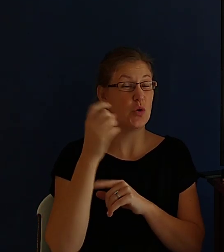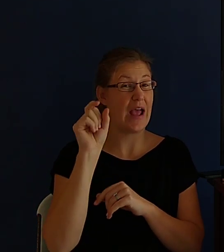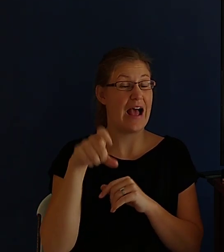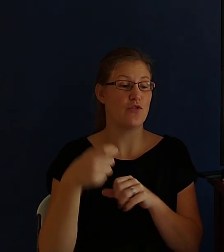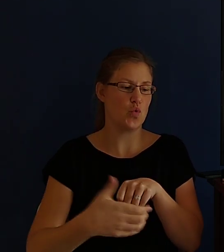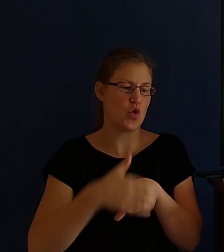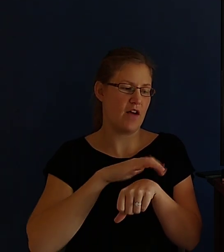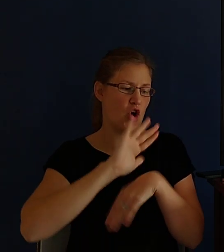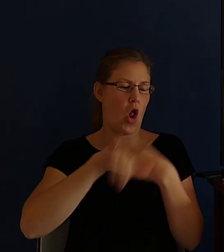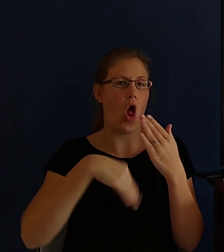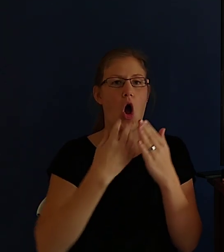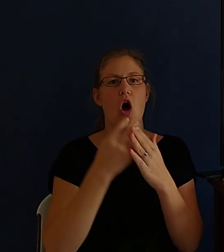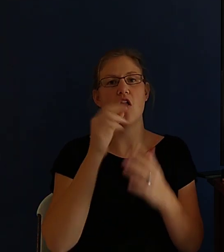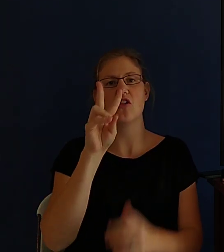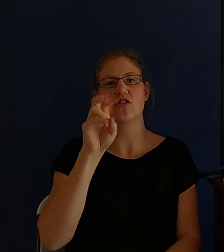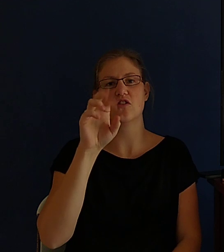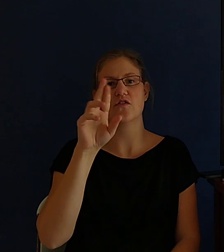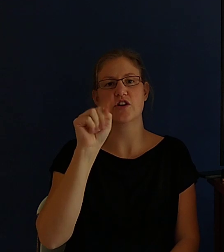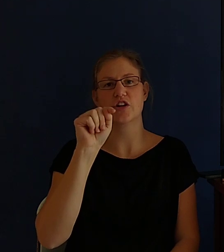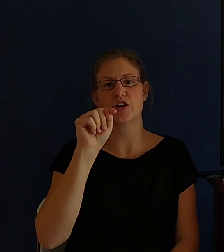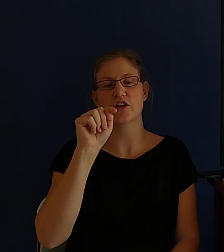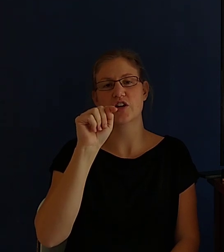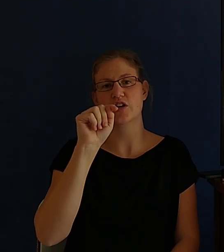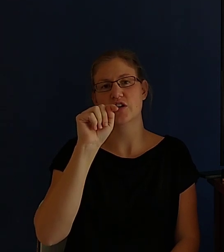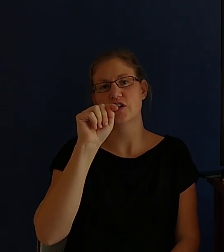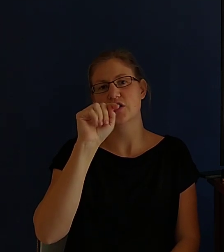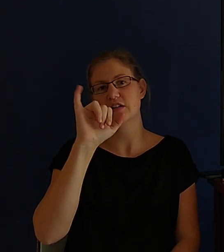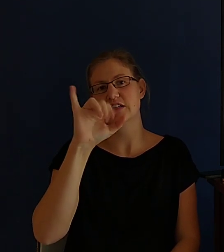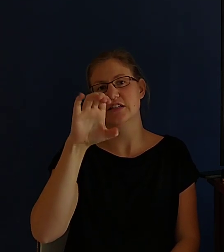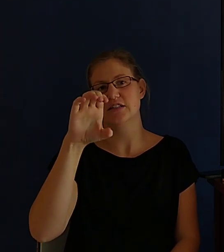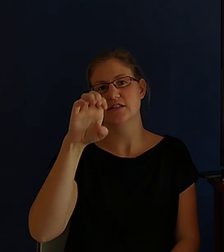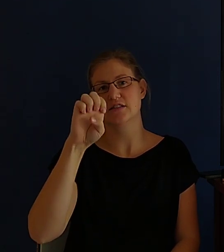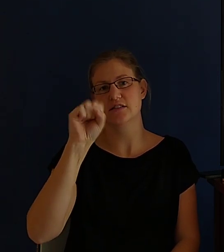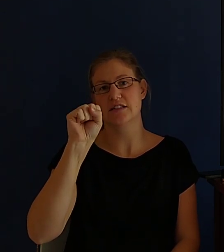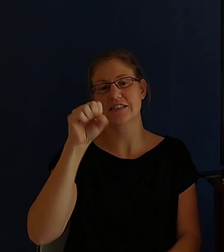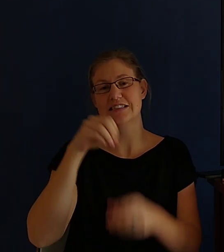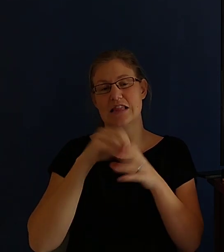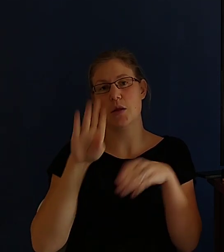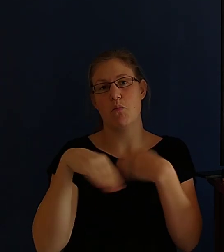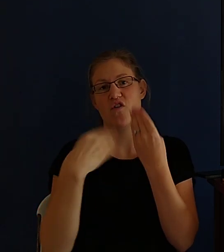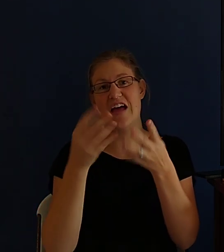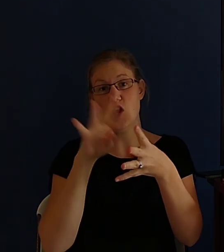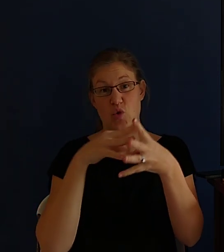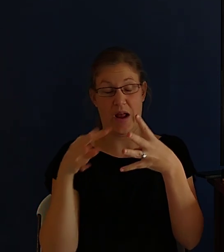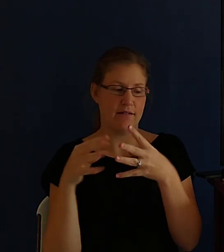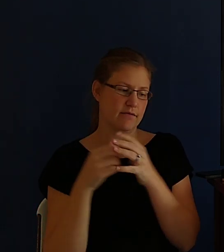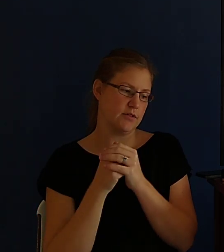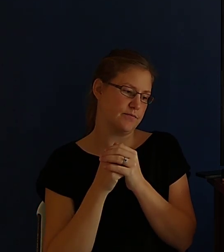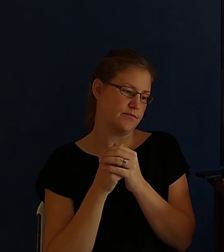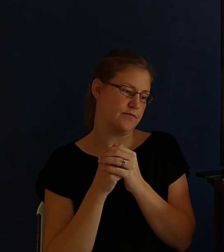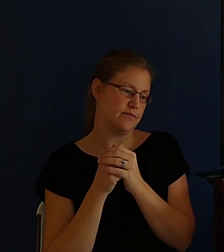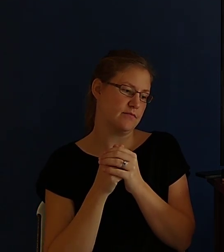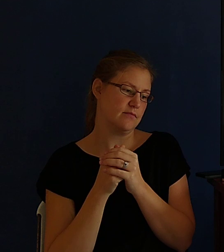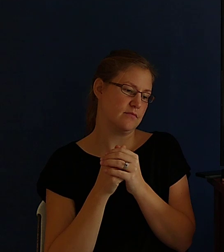the vertices in the given graph. So now we have discovered only 1 and